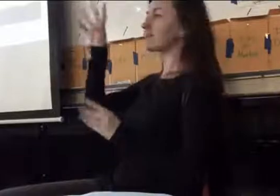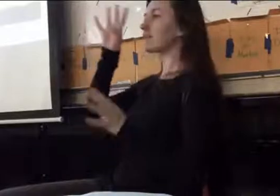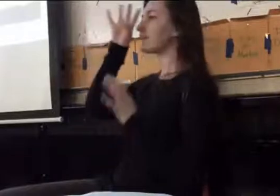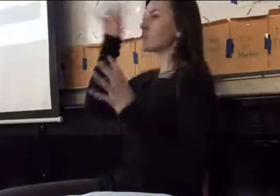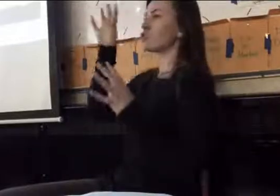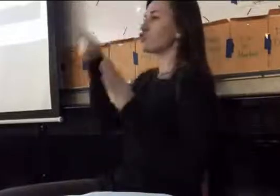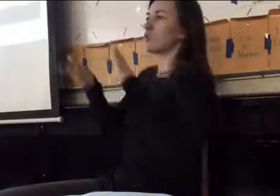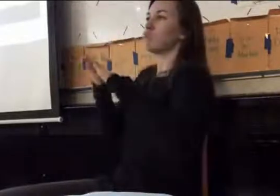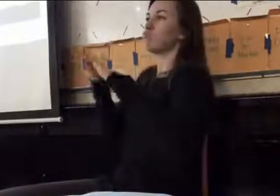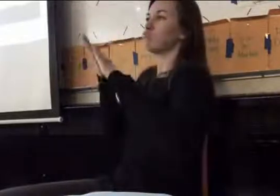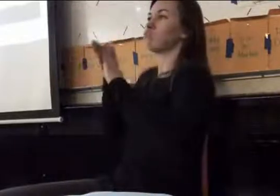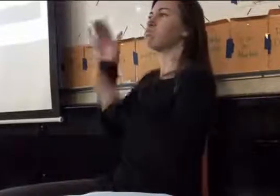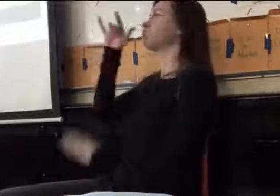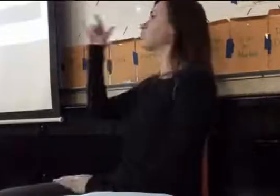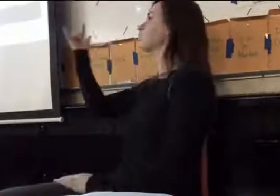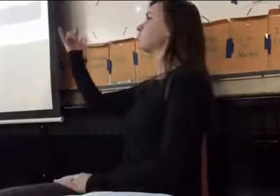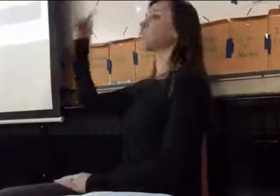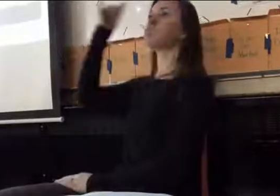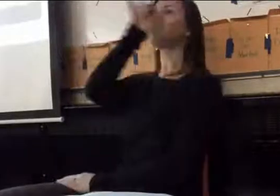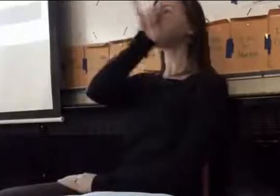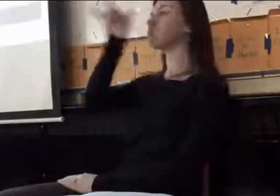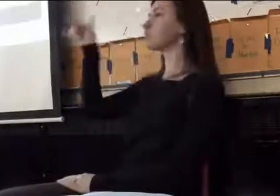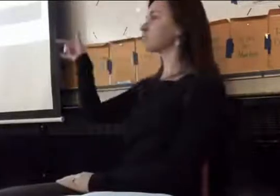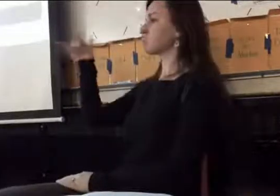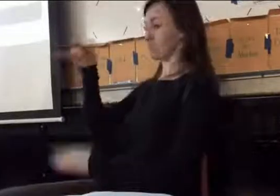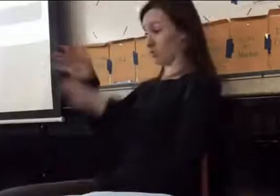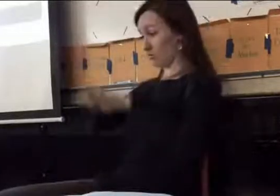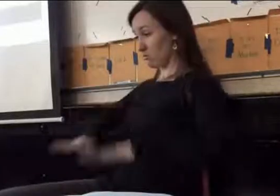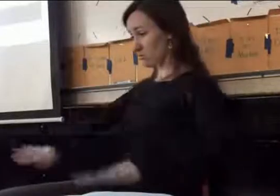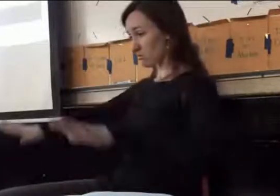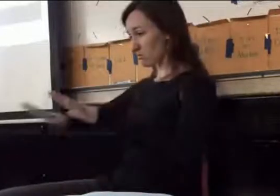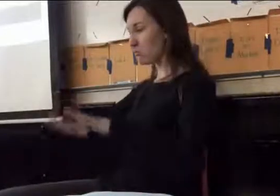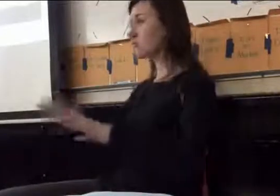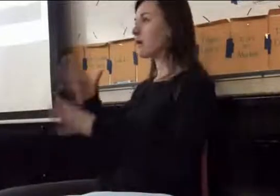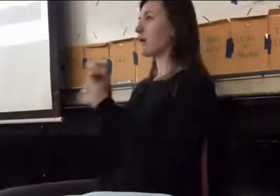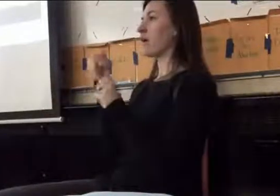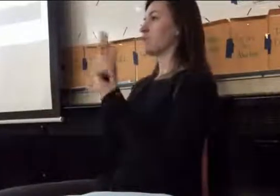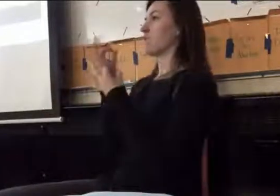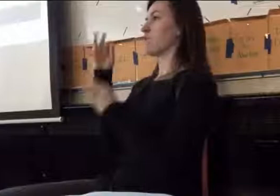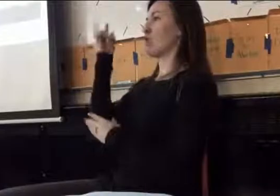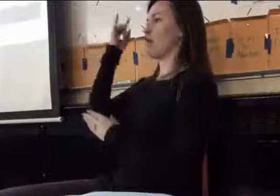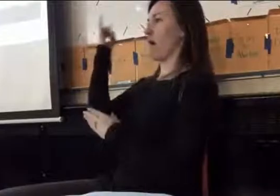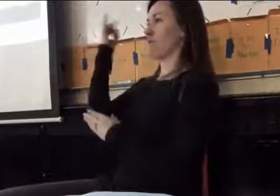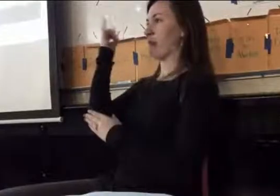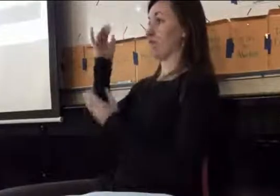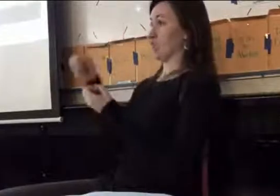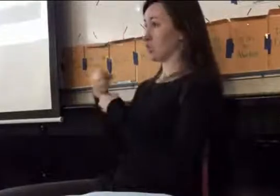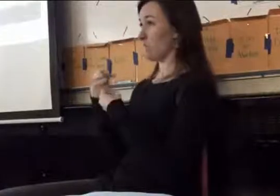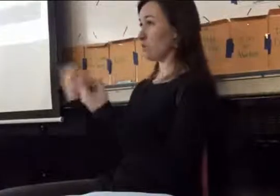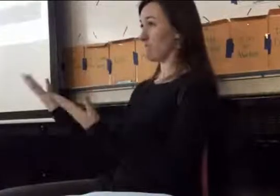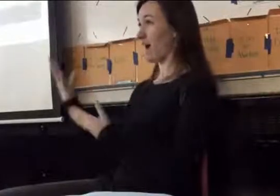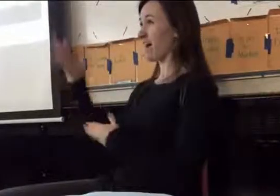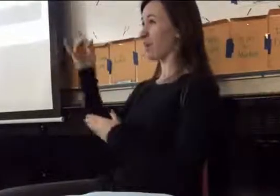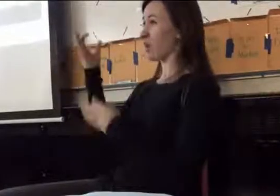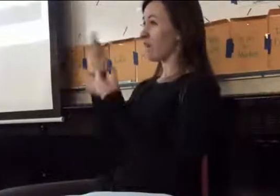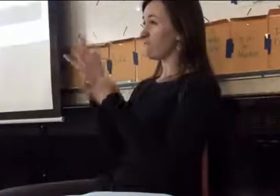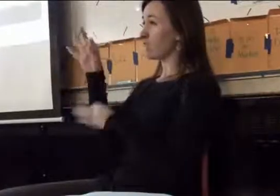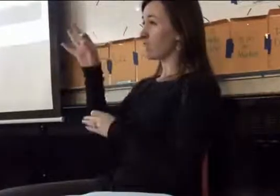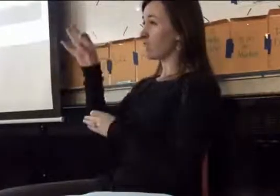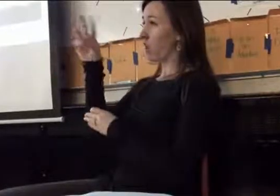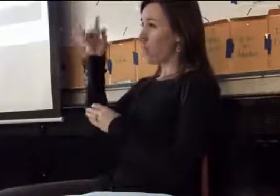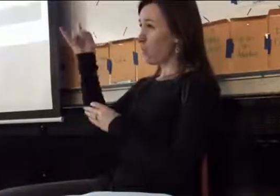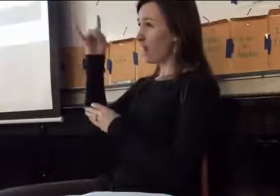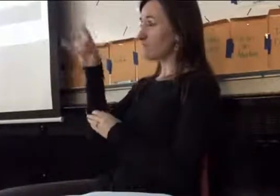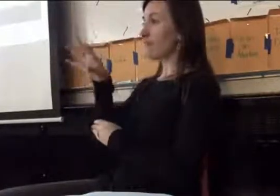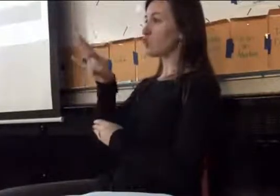receives free Wi-Fi until that spacecraft or that aircraft has to come down. This has provided free Wi-Fi to 9 million people in Africa.